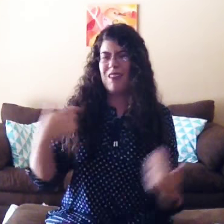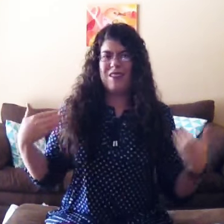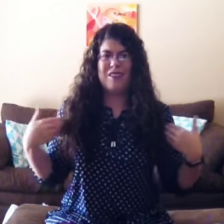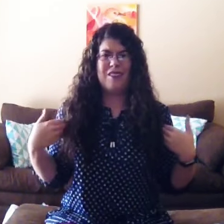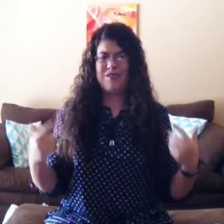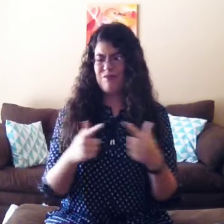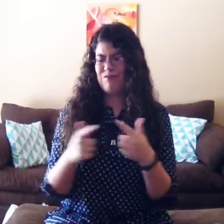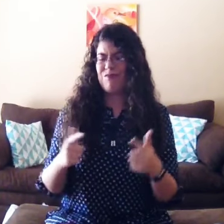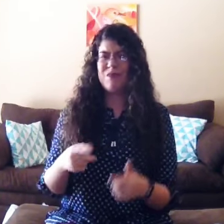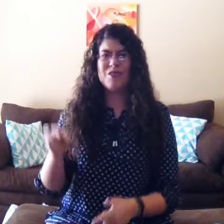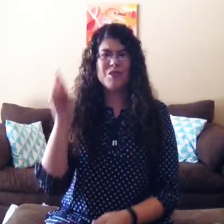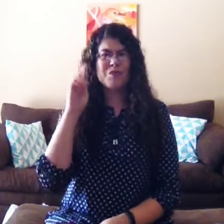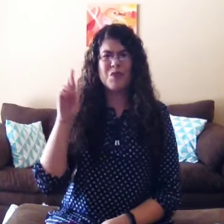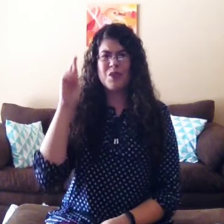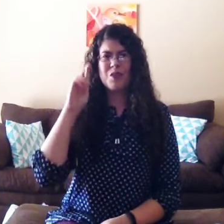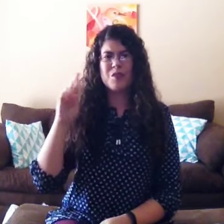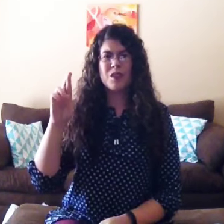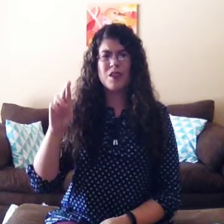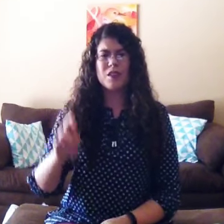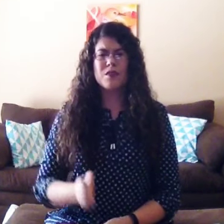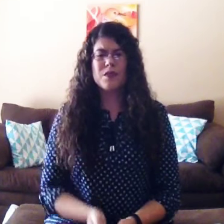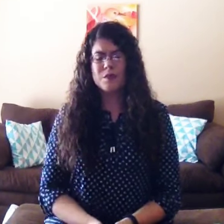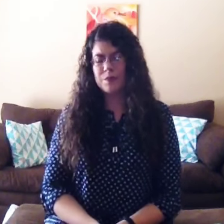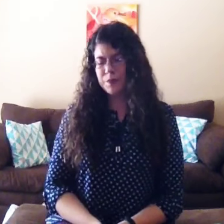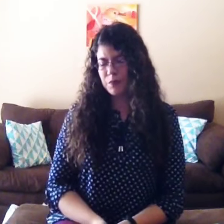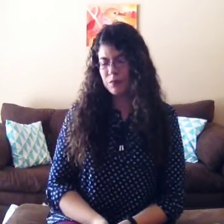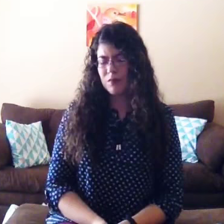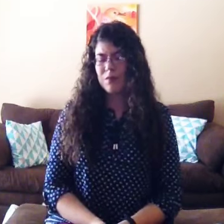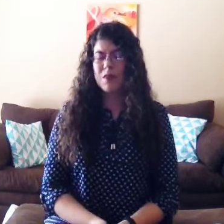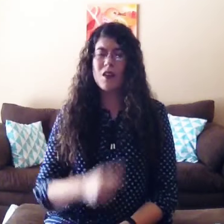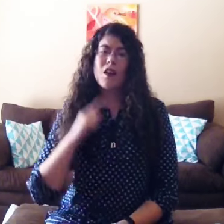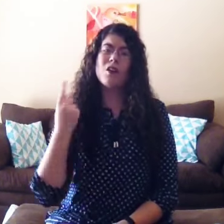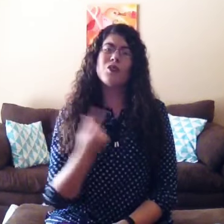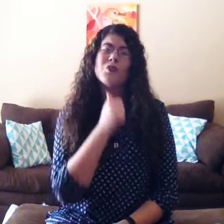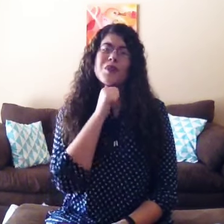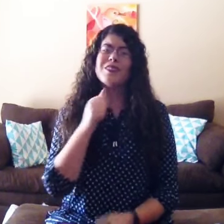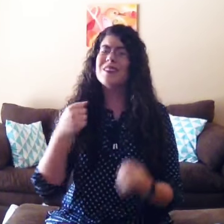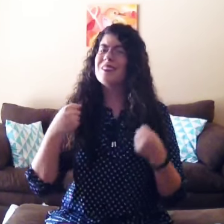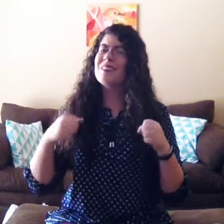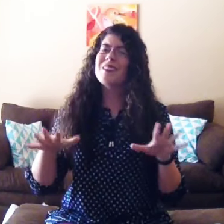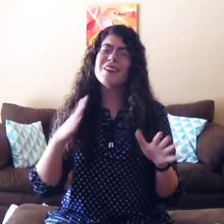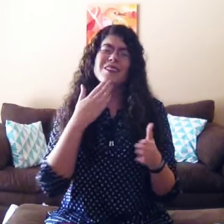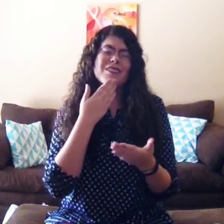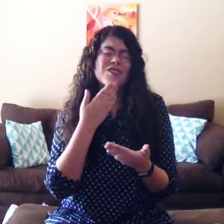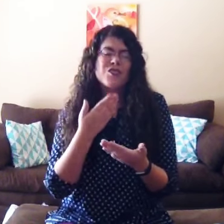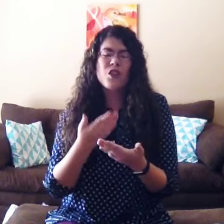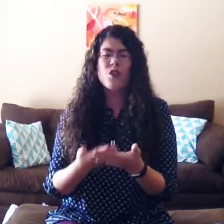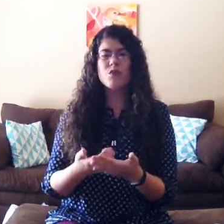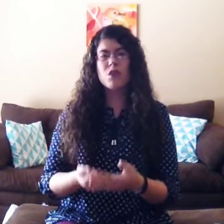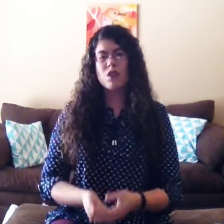Like I got ulterior motives. Though we didn't end this so